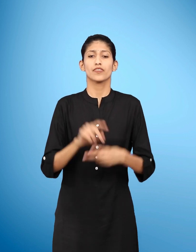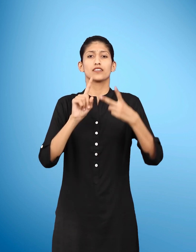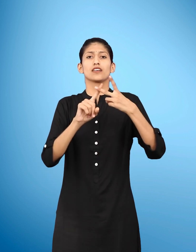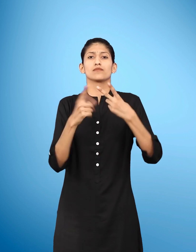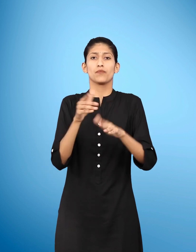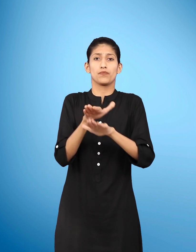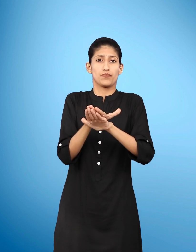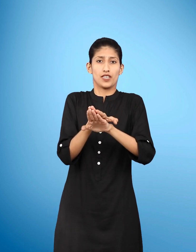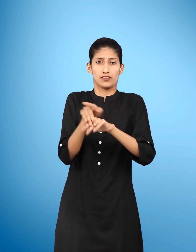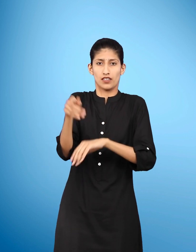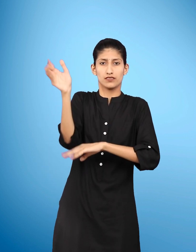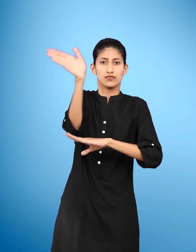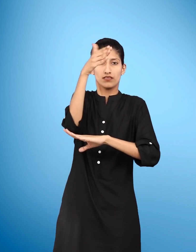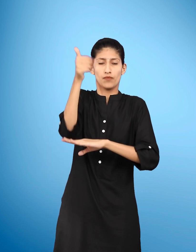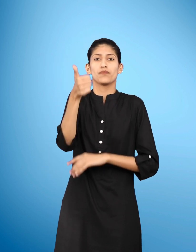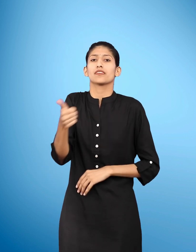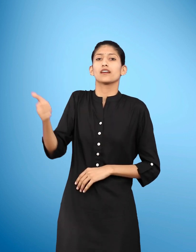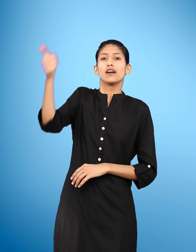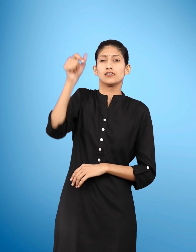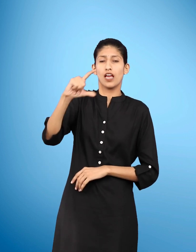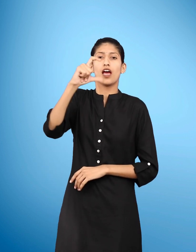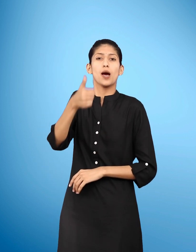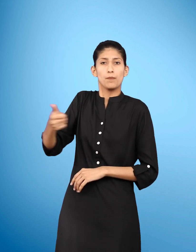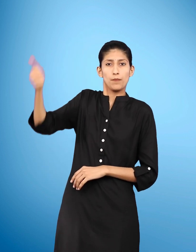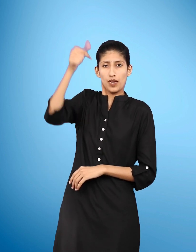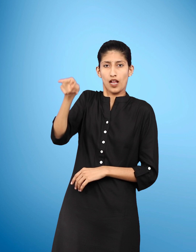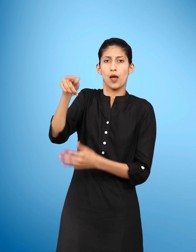The port of the Cholas, and Madurai,